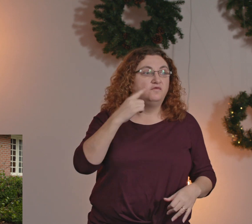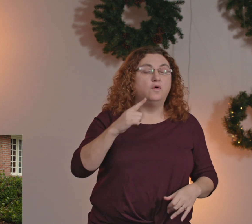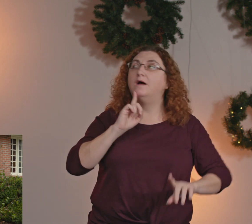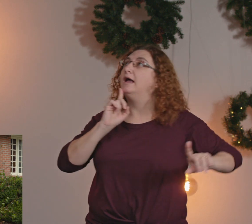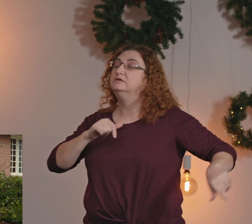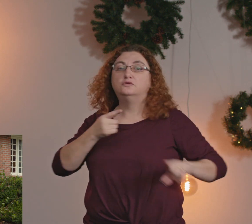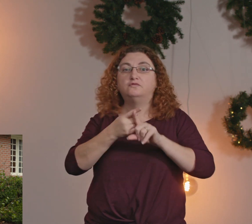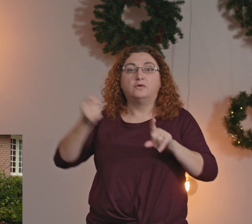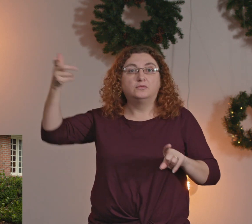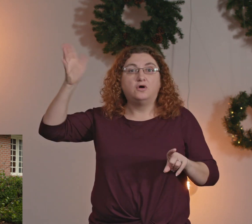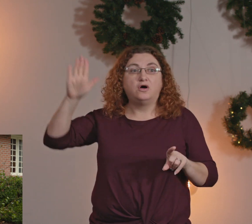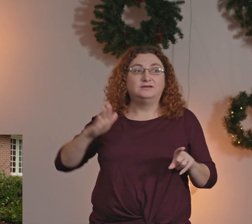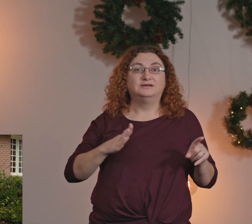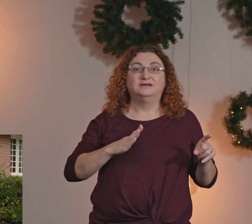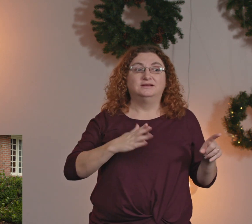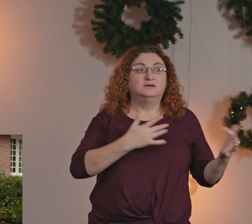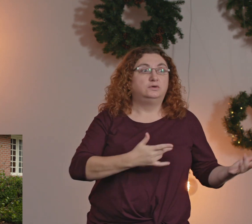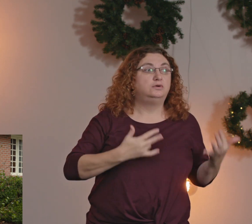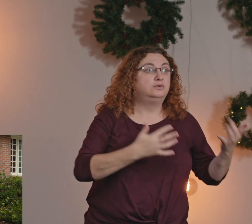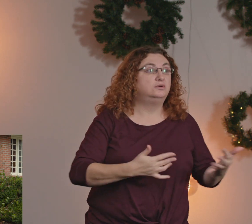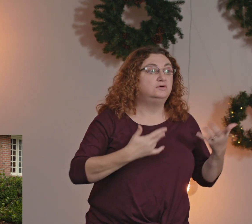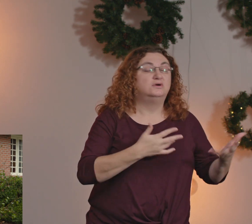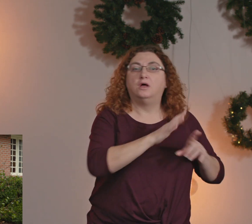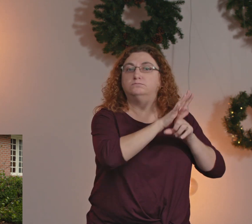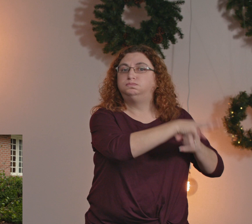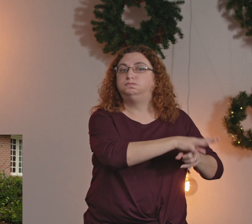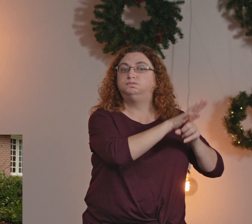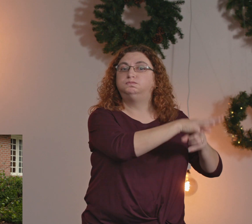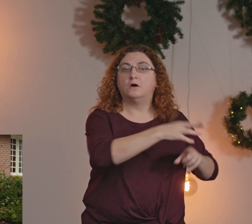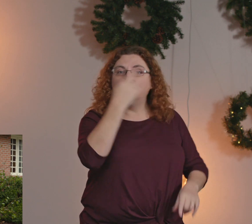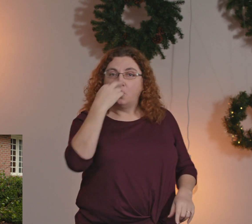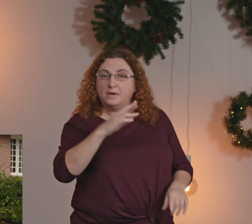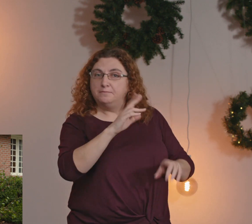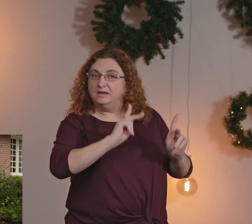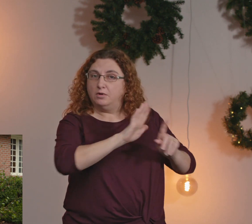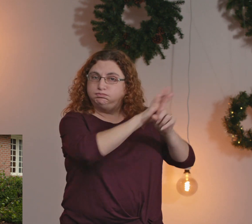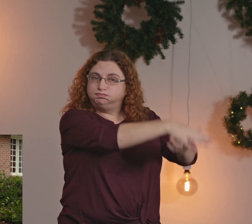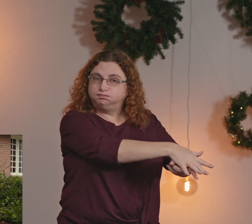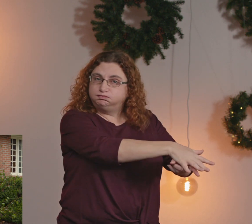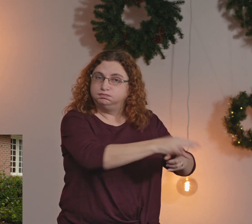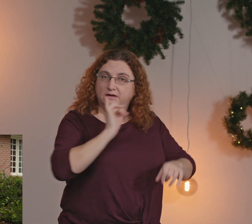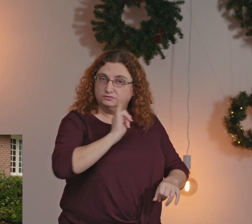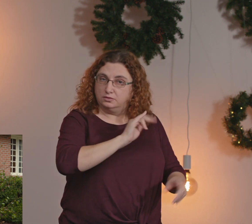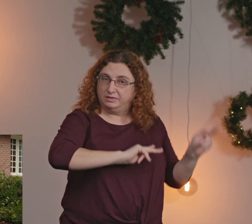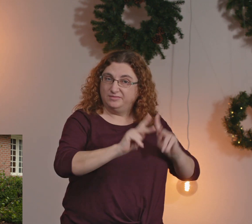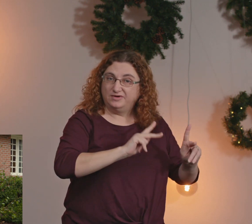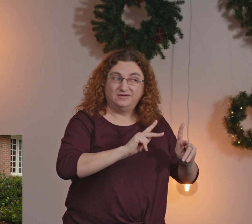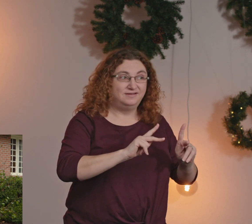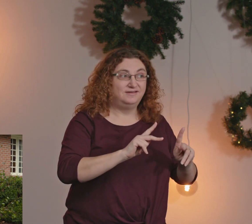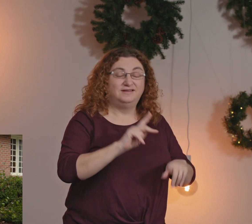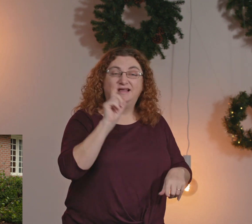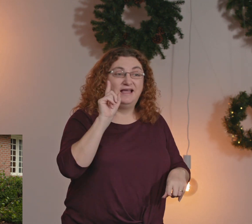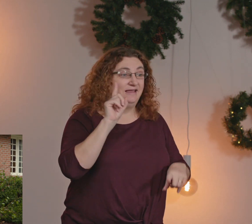purposes for them. And they were living in the midst of great oppression from their Roman overlords. And they were not able to be